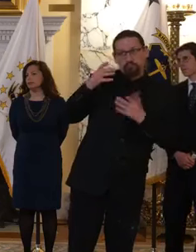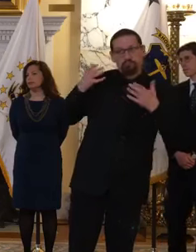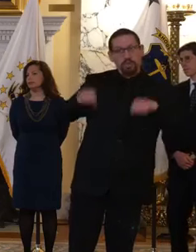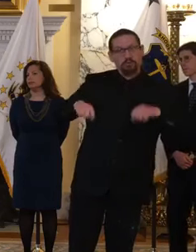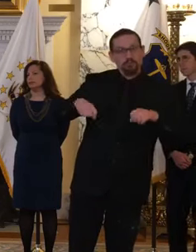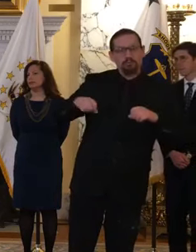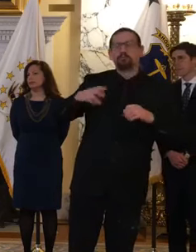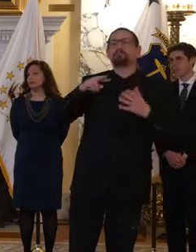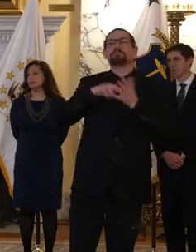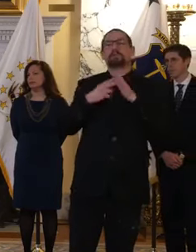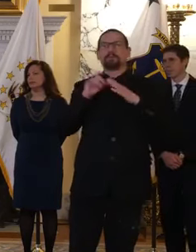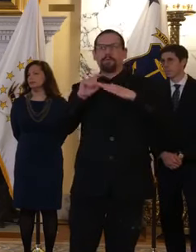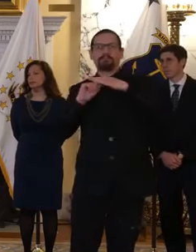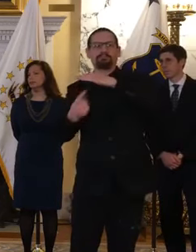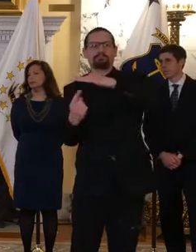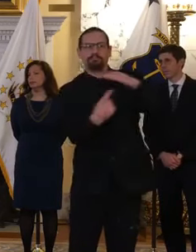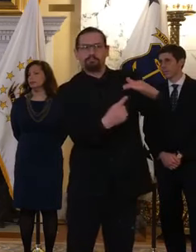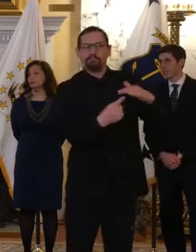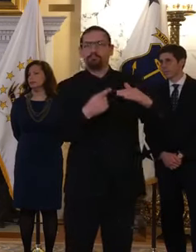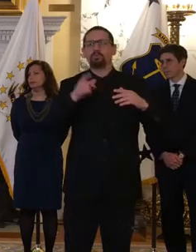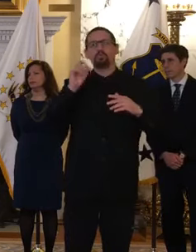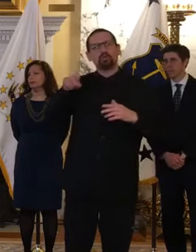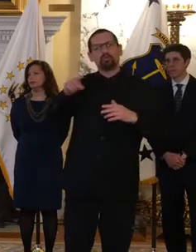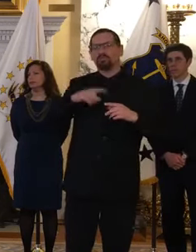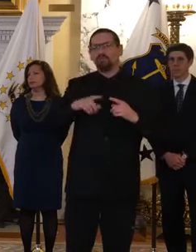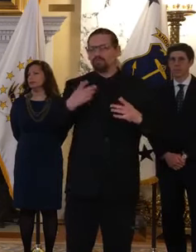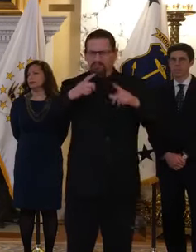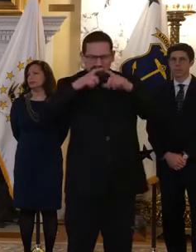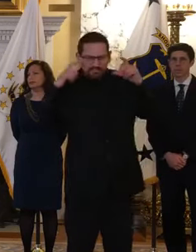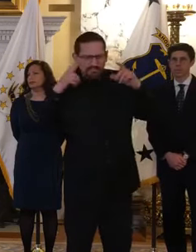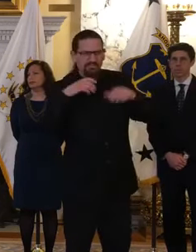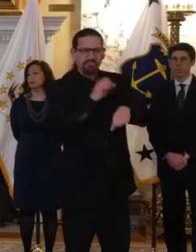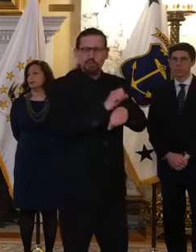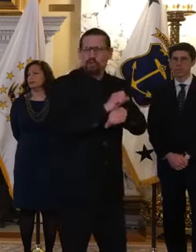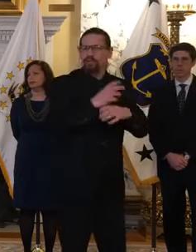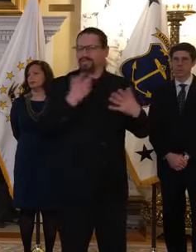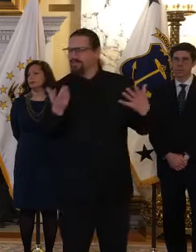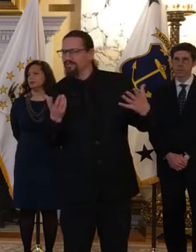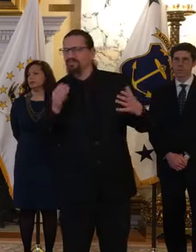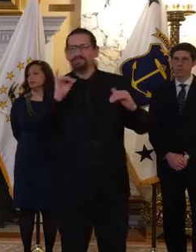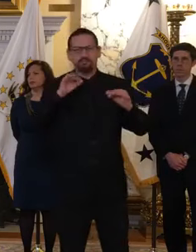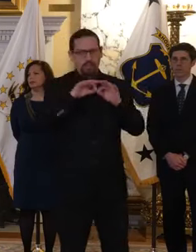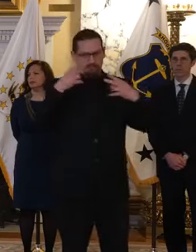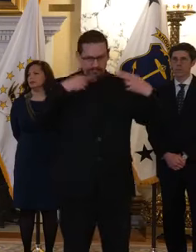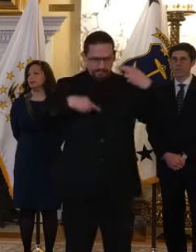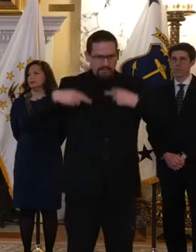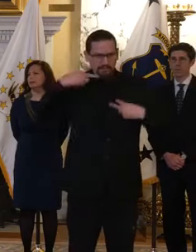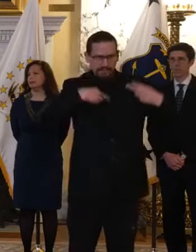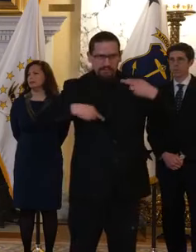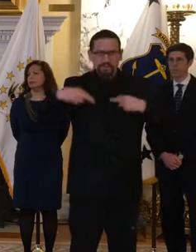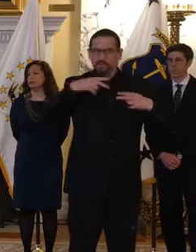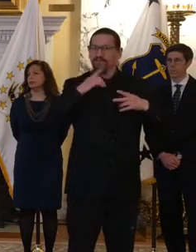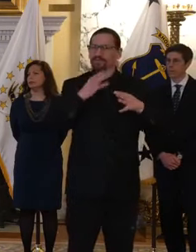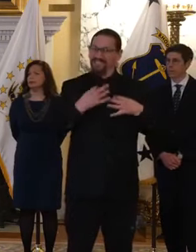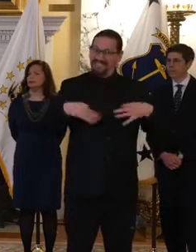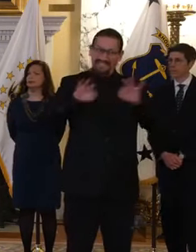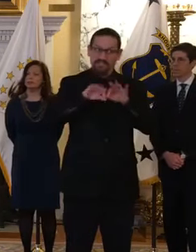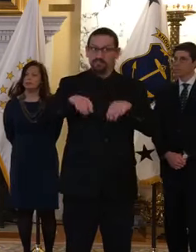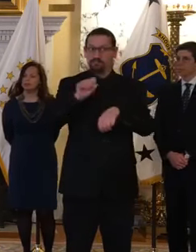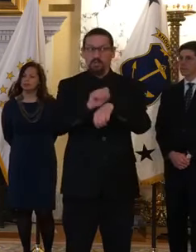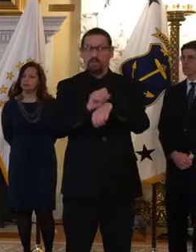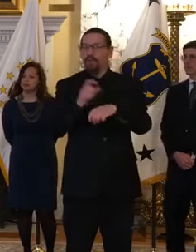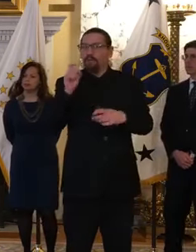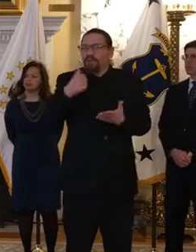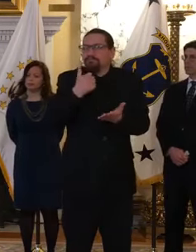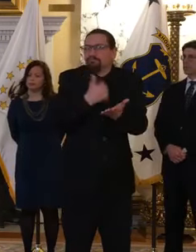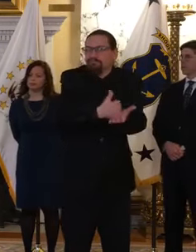you have critical infrastructure employees who are needed to help care for people